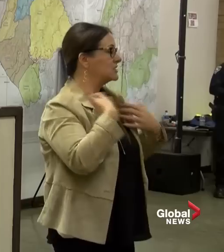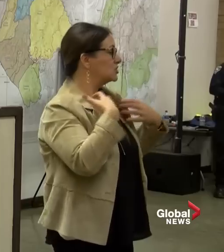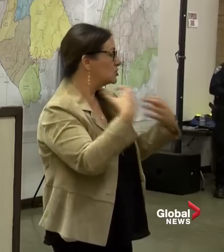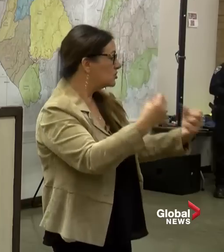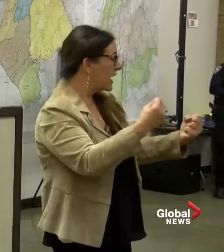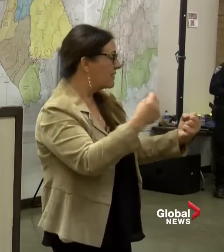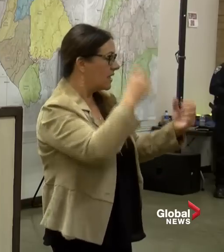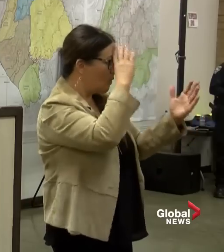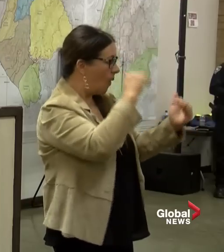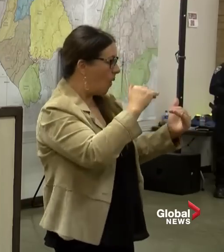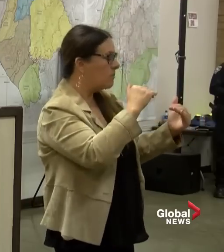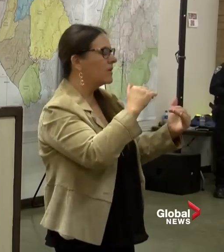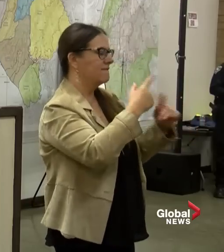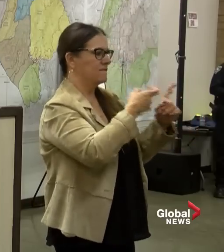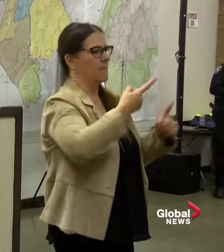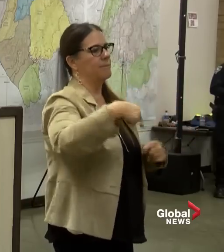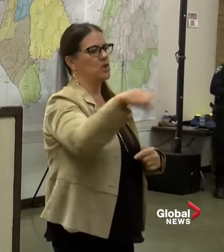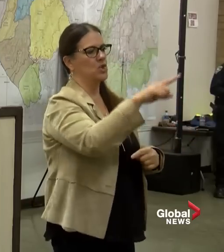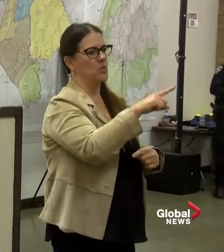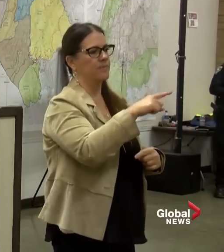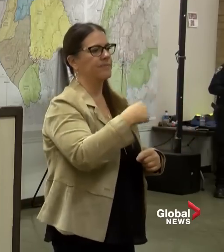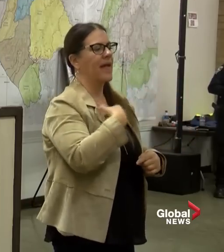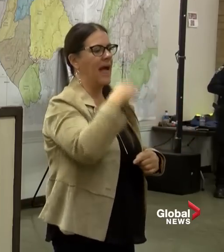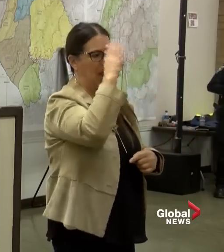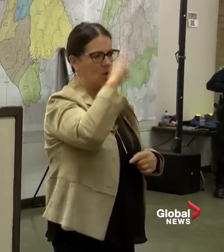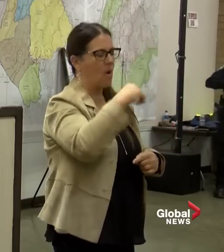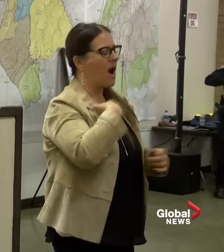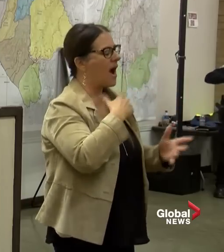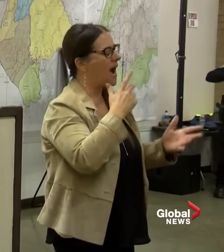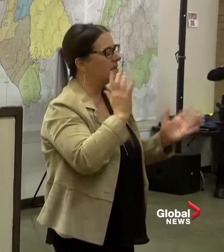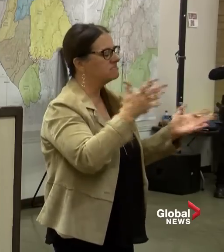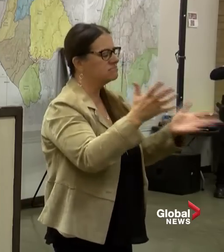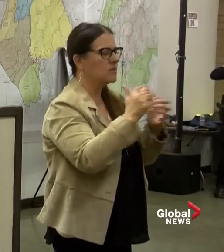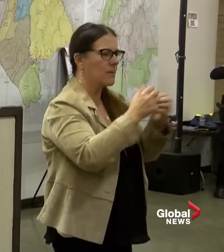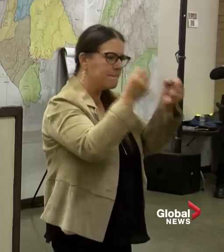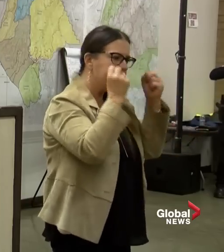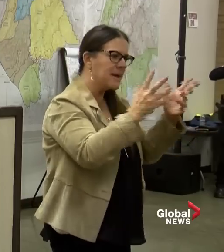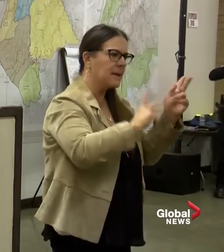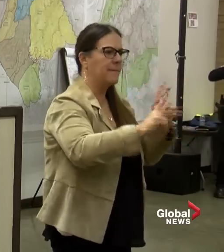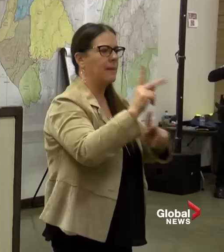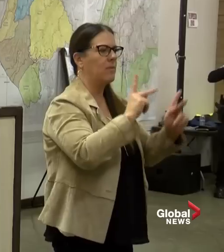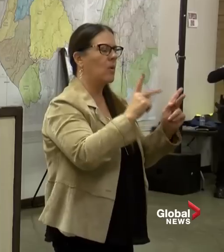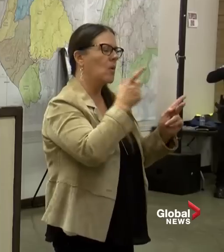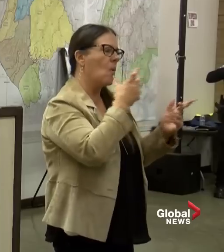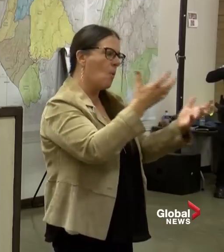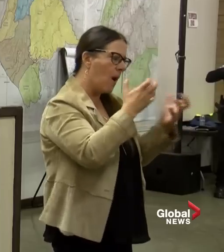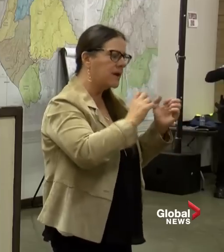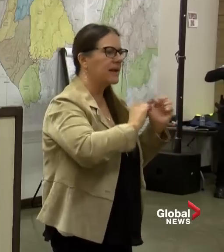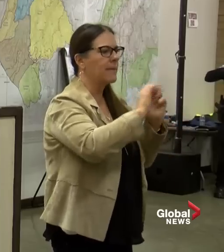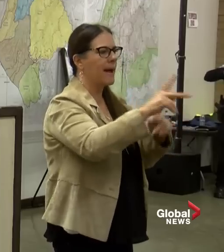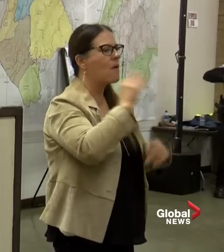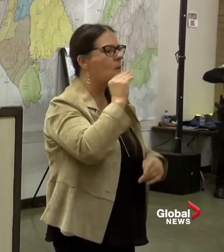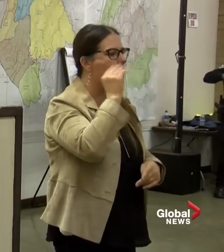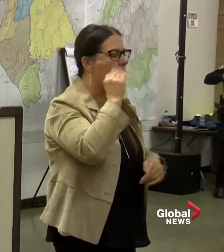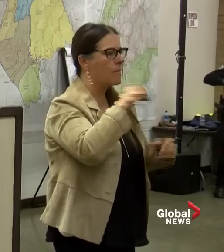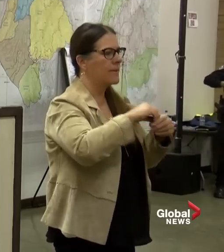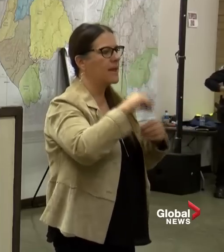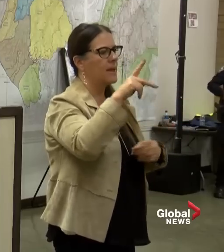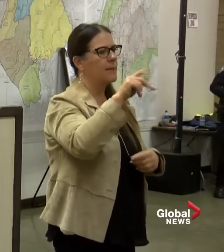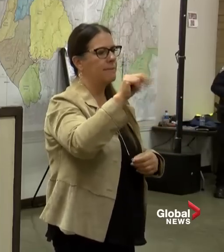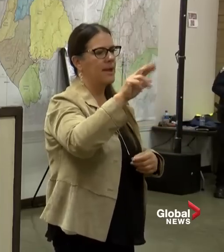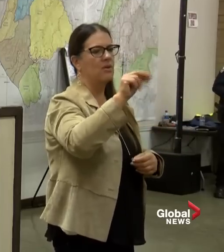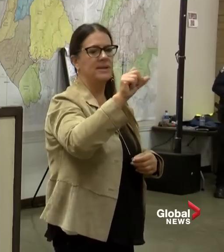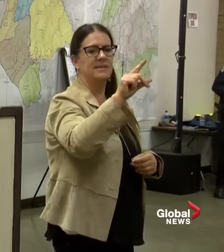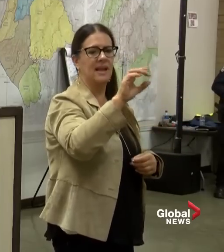my hope from you. I talk to a lot of people that want to get back into Paradise and rebuild